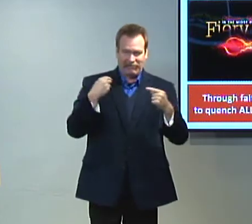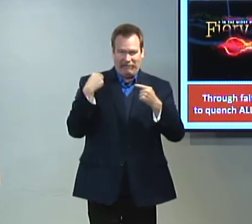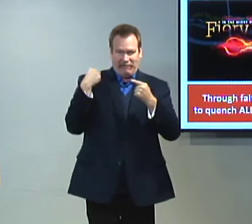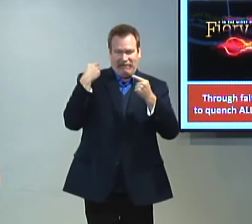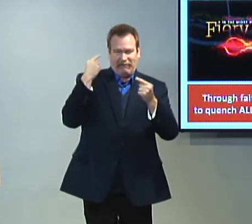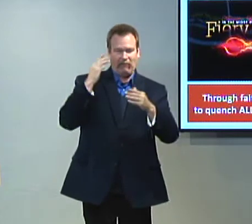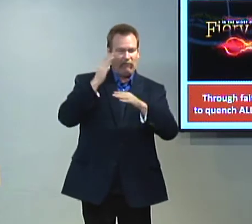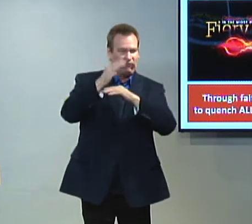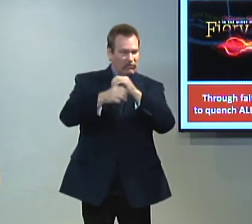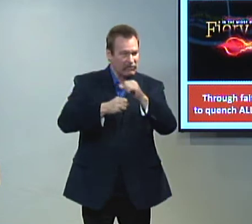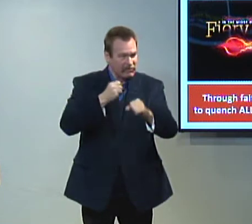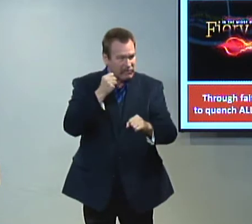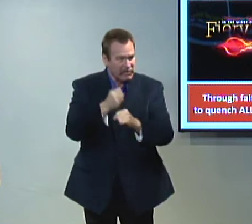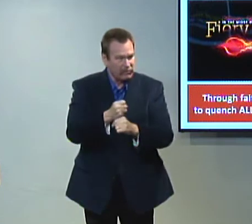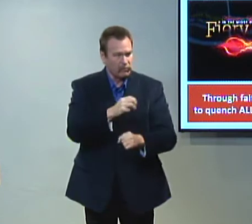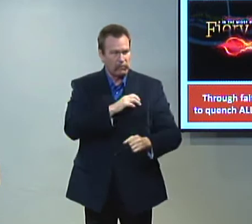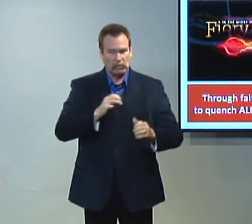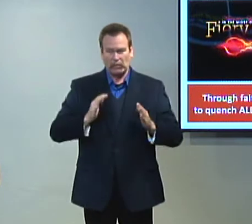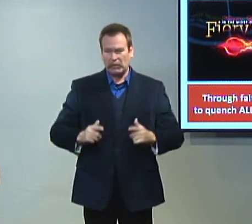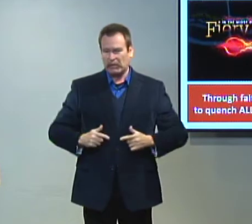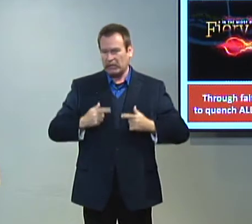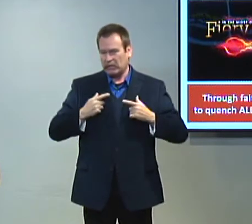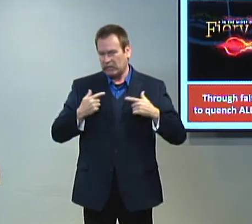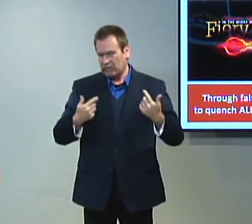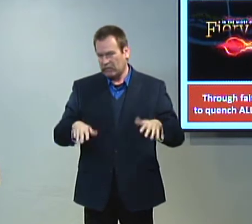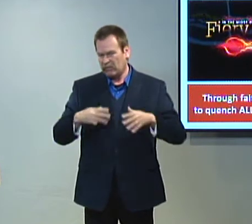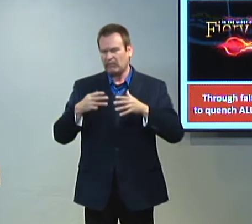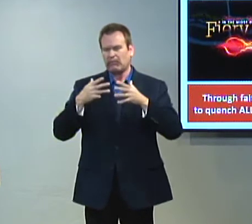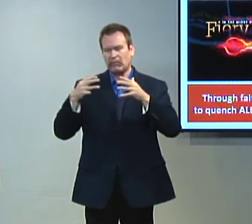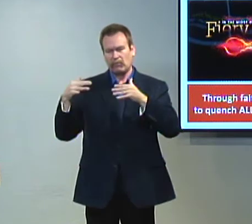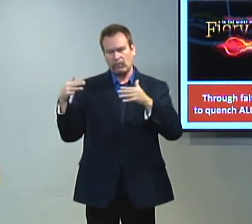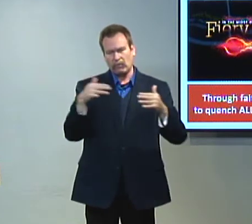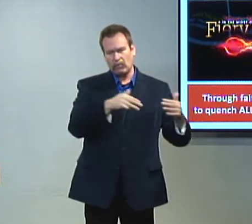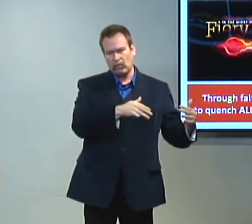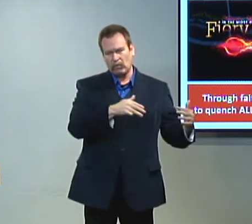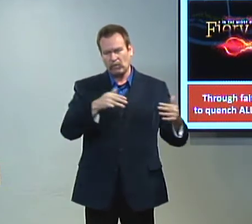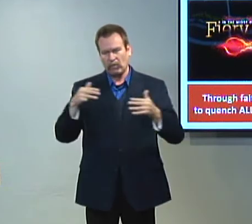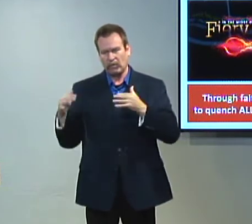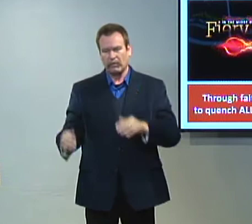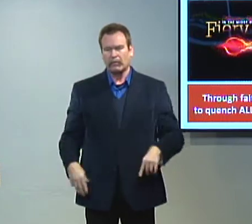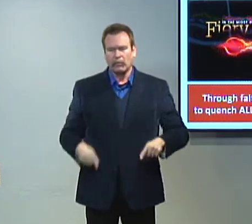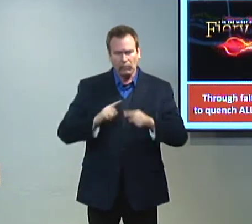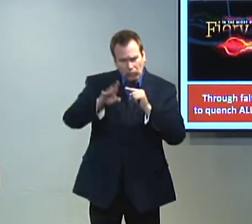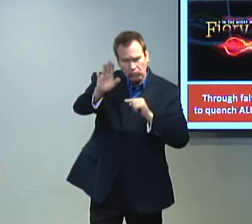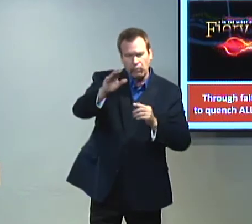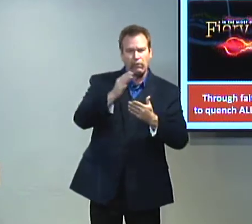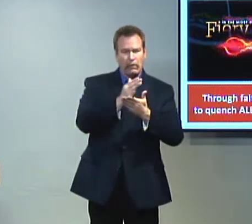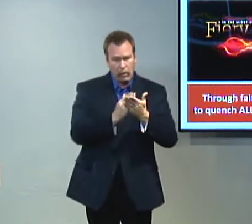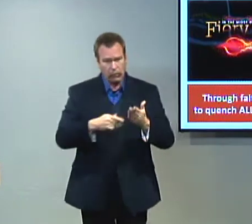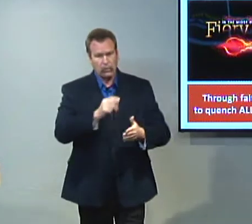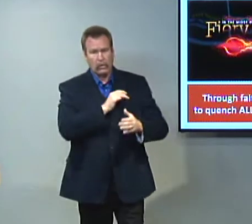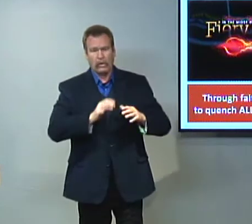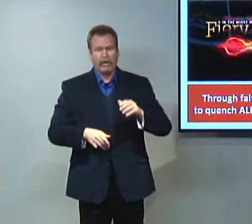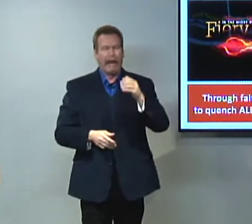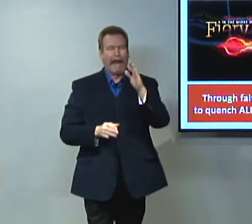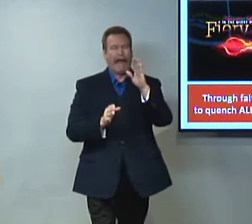stand so that we will be able to go home. Through all of the years, we suffer wars in our